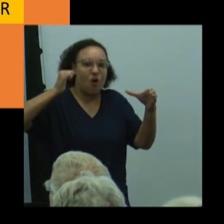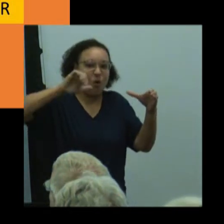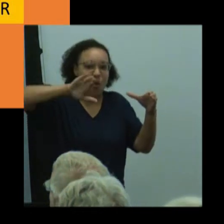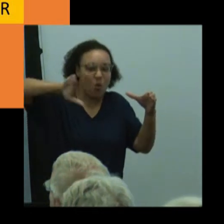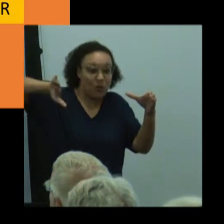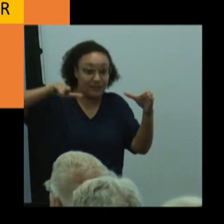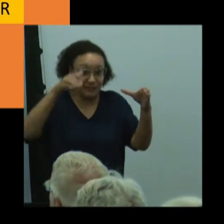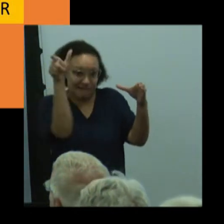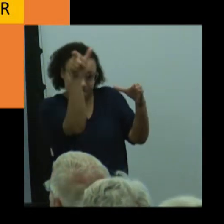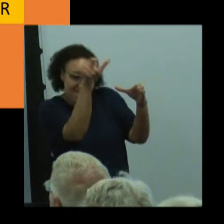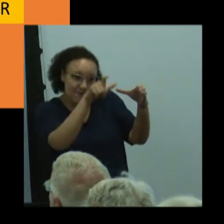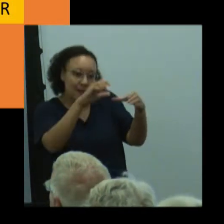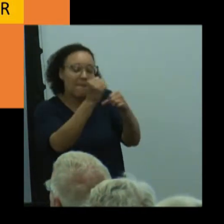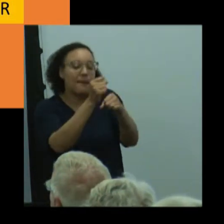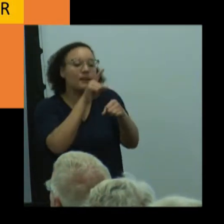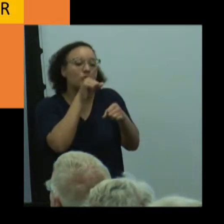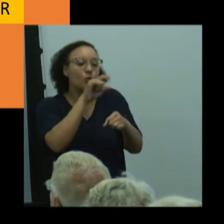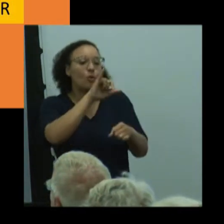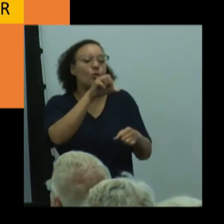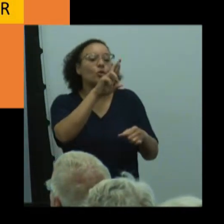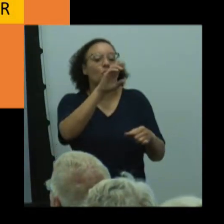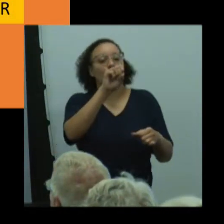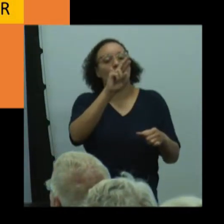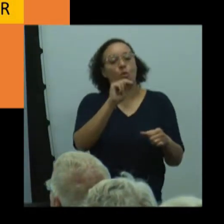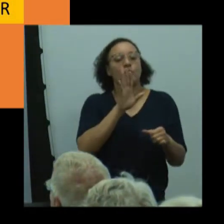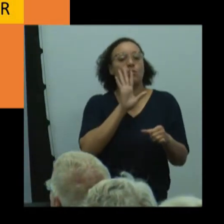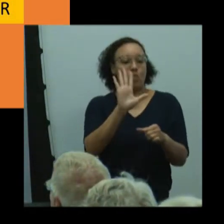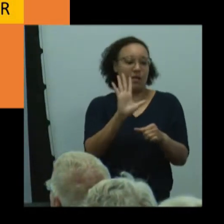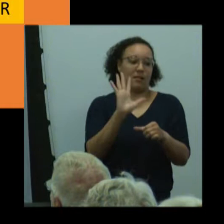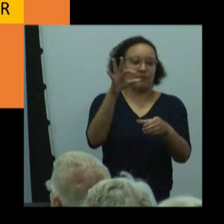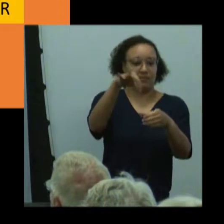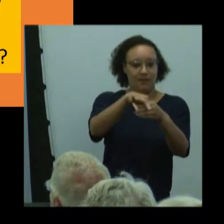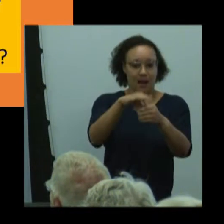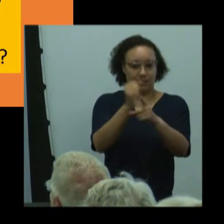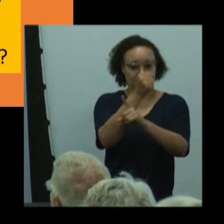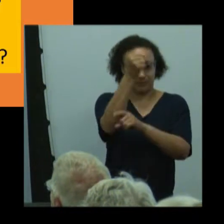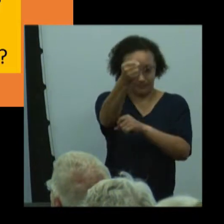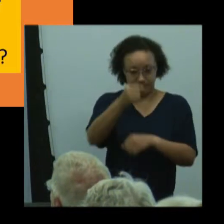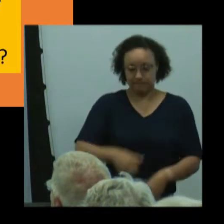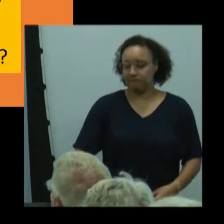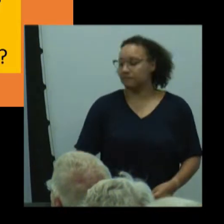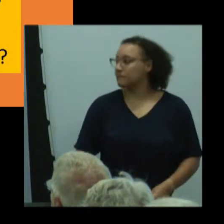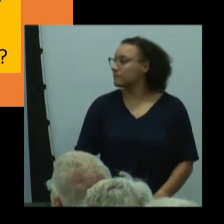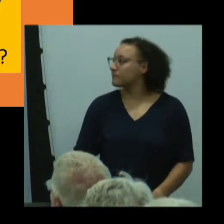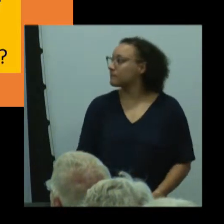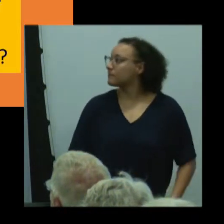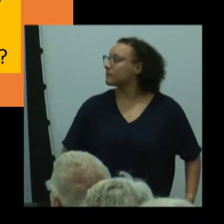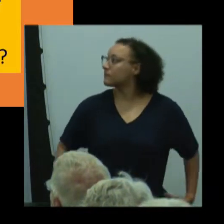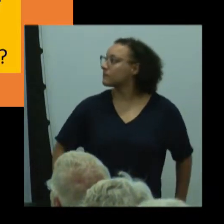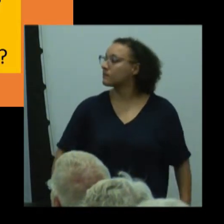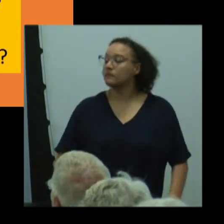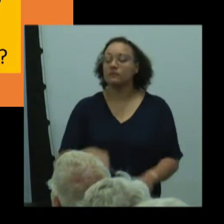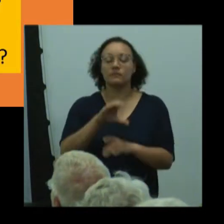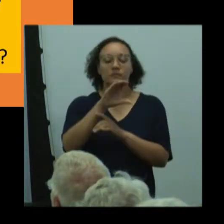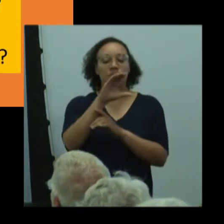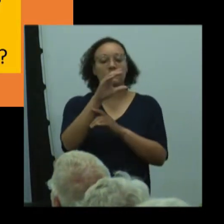that Jordan gets reelected. A good example of